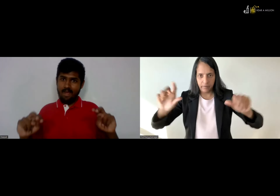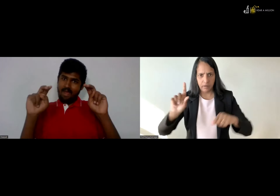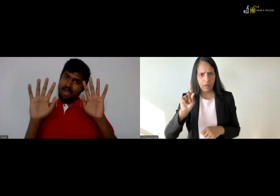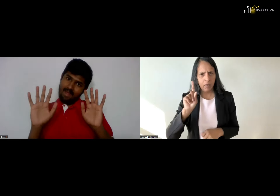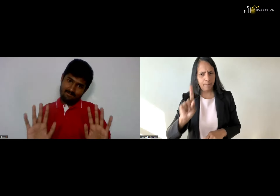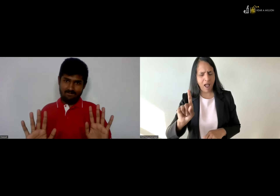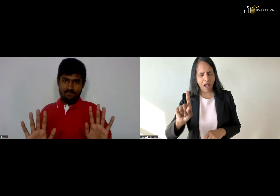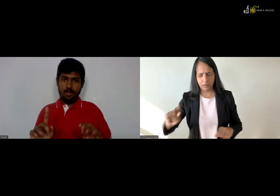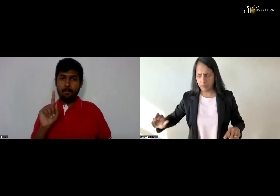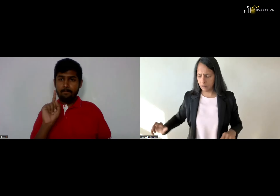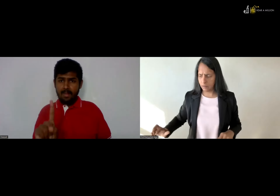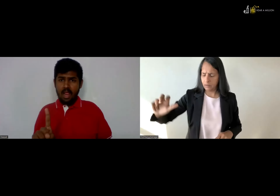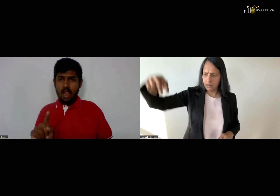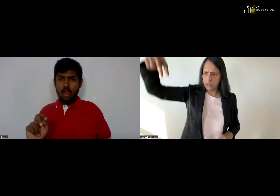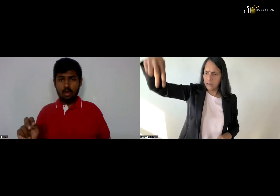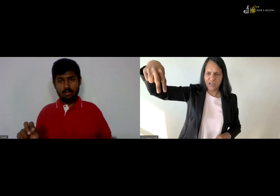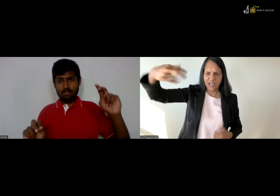don't have the stairs. But